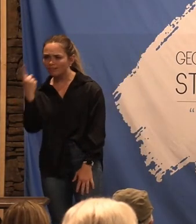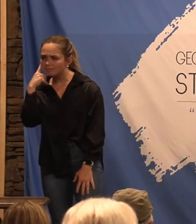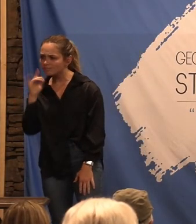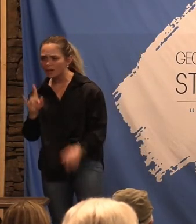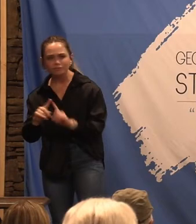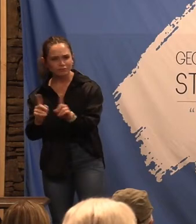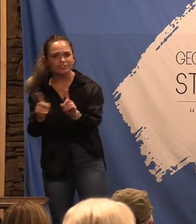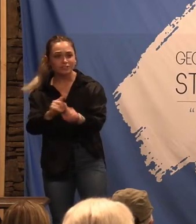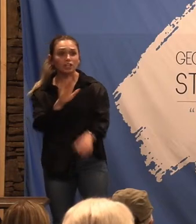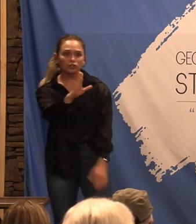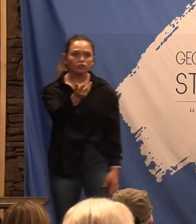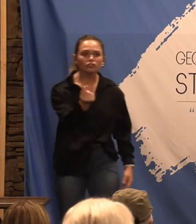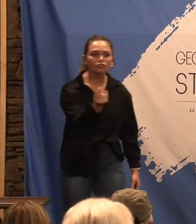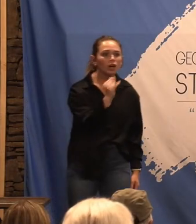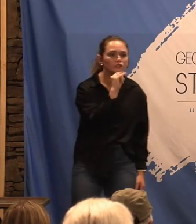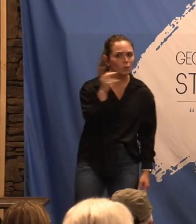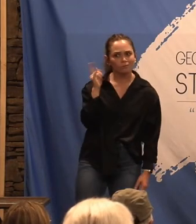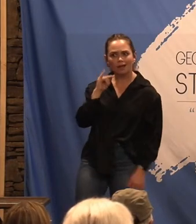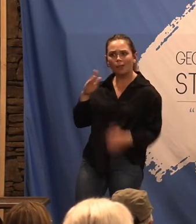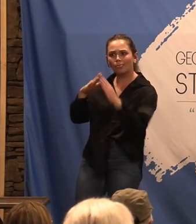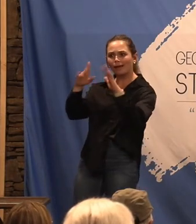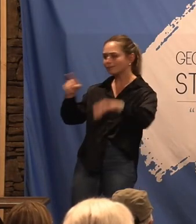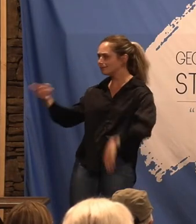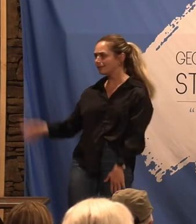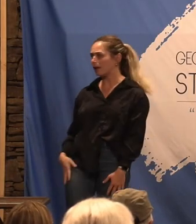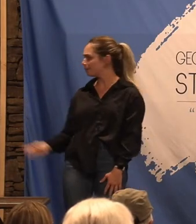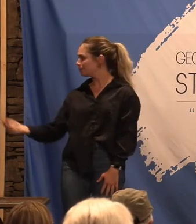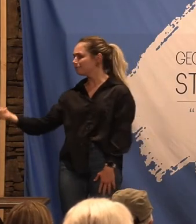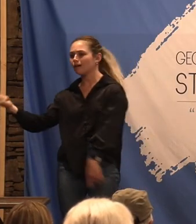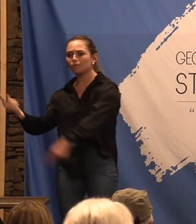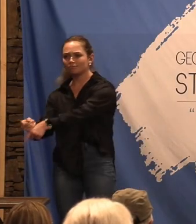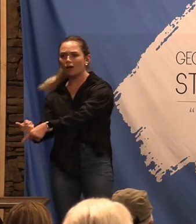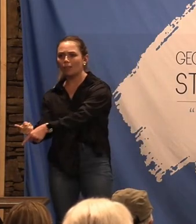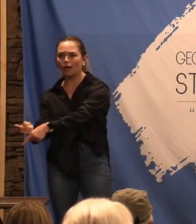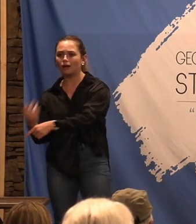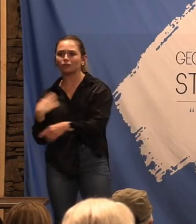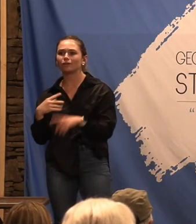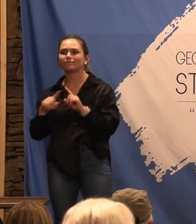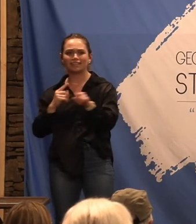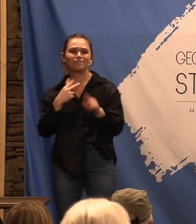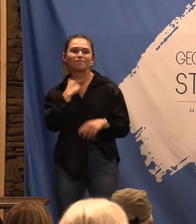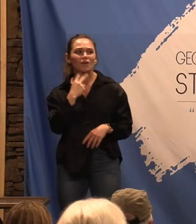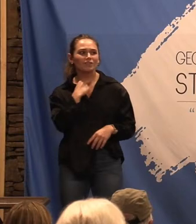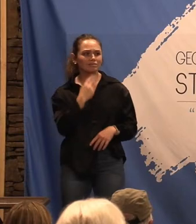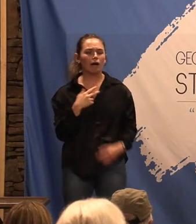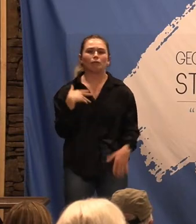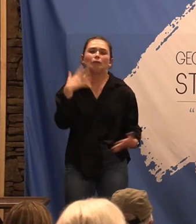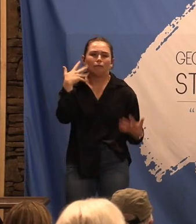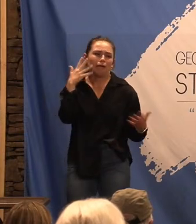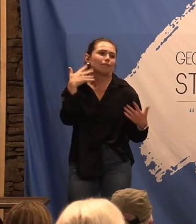sound different. I mean, your dog don't sound like your neighbor's dog, probably. They all got different voices, so they'd be